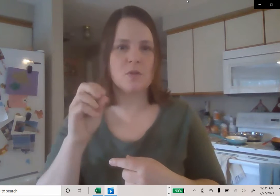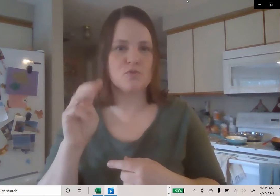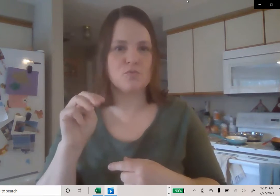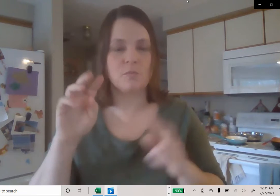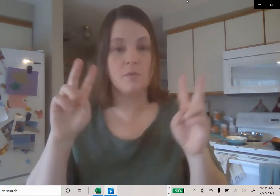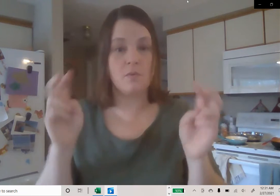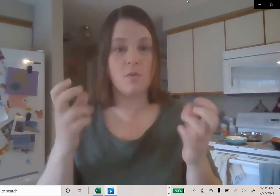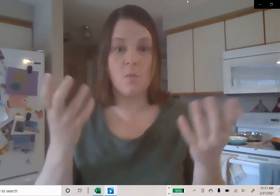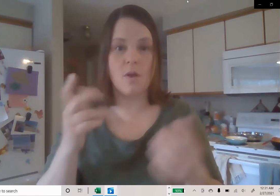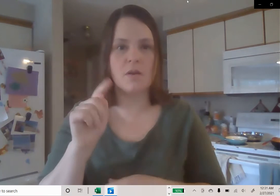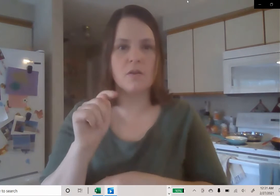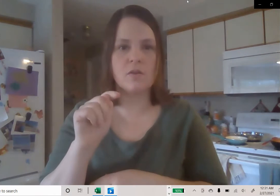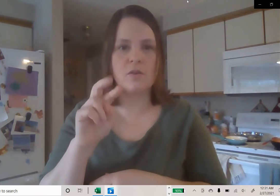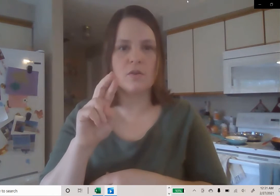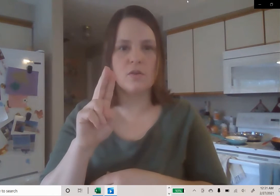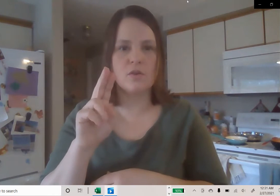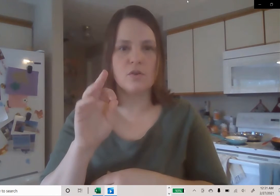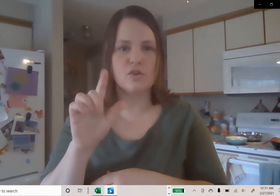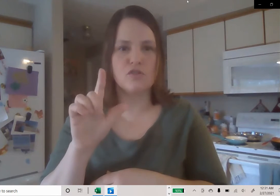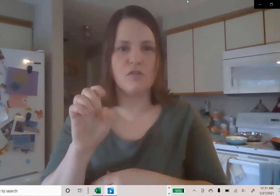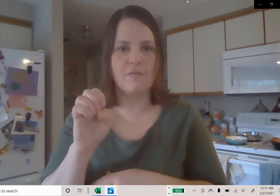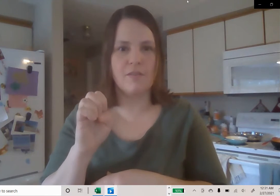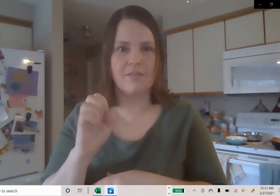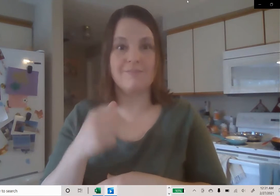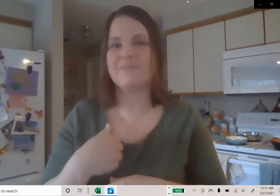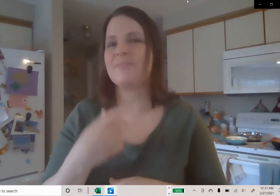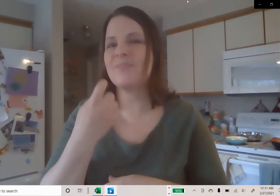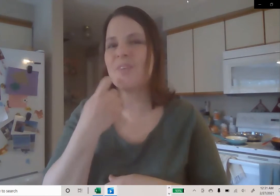show you about a special mushroom called truffle.